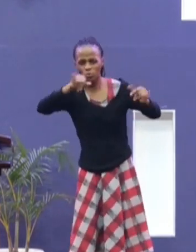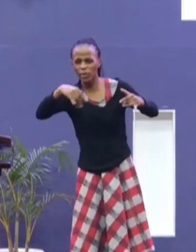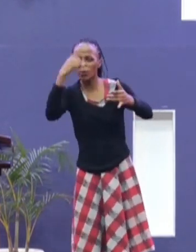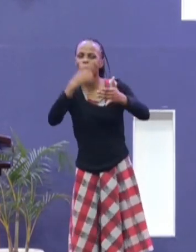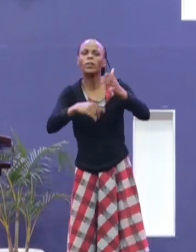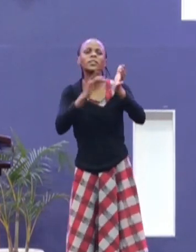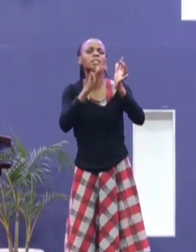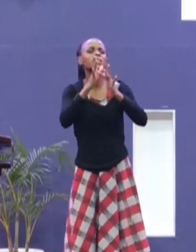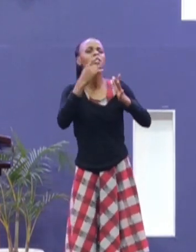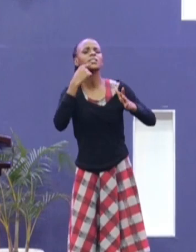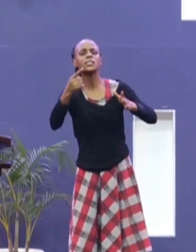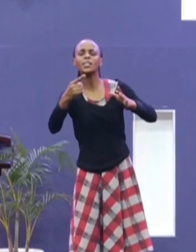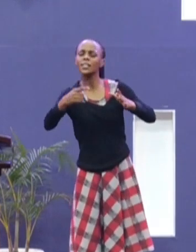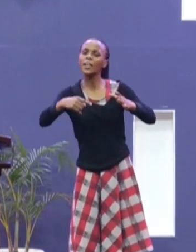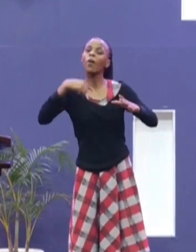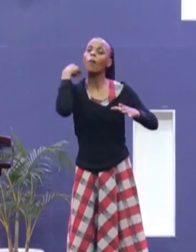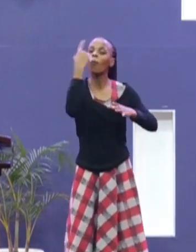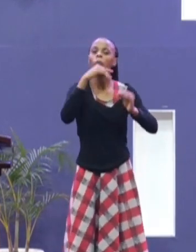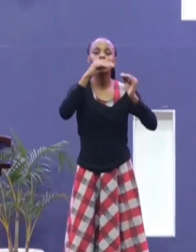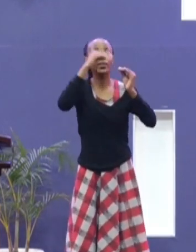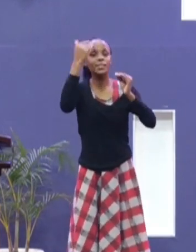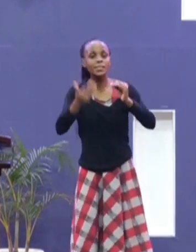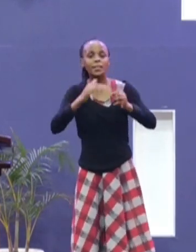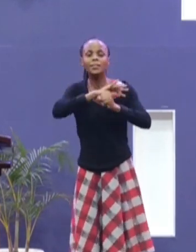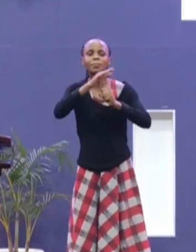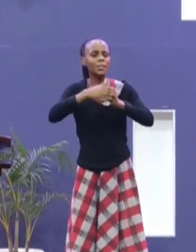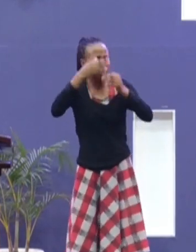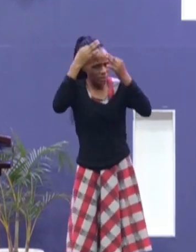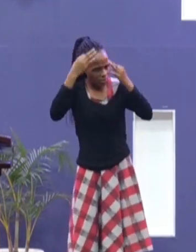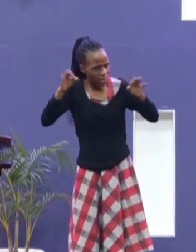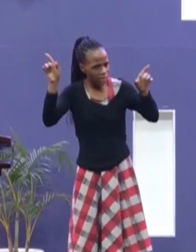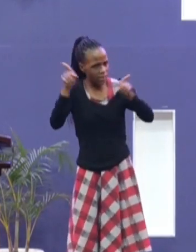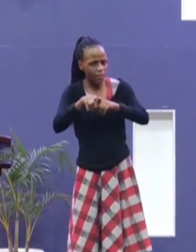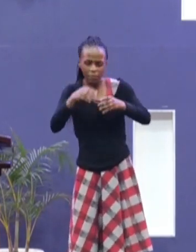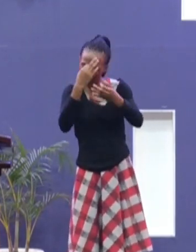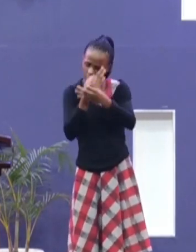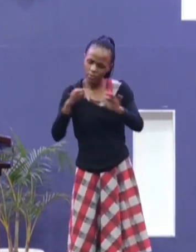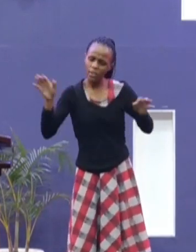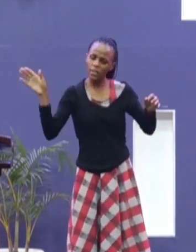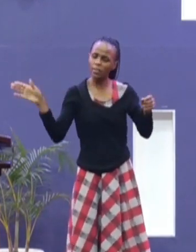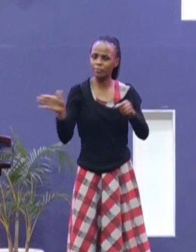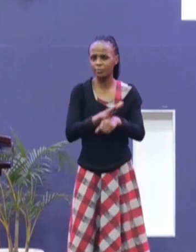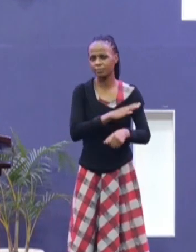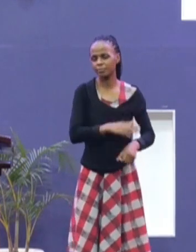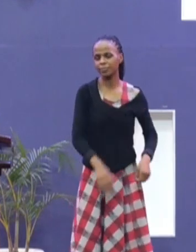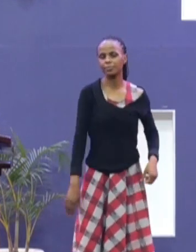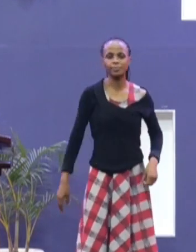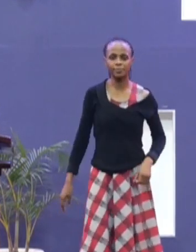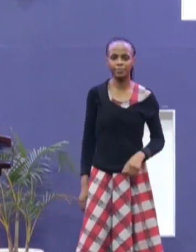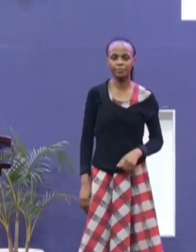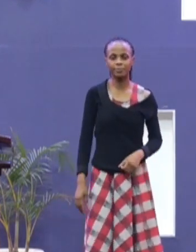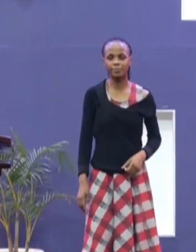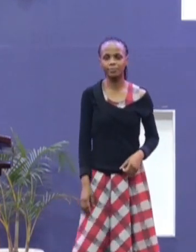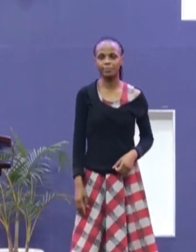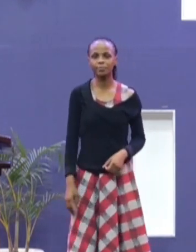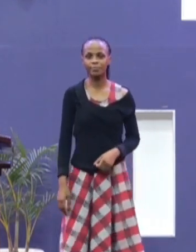whom the Son makes free is free indeed. Tujja kugezesa ebyo Yesu bye yagamba nti oyo omwana gw'afuula ow'eddembe aba